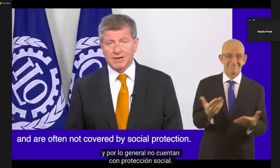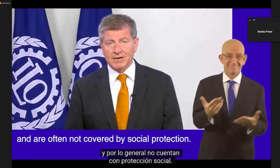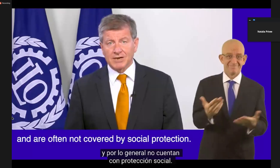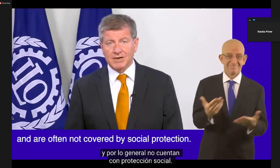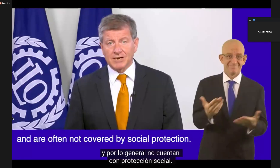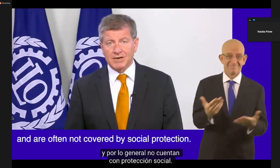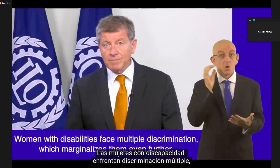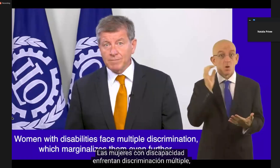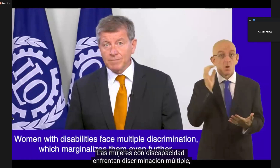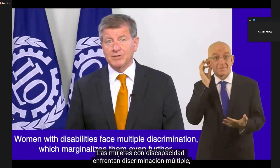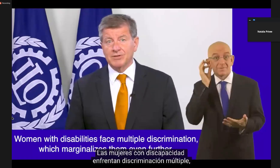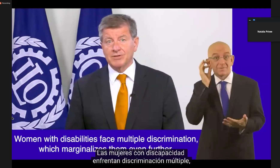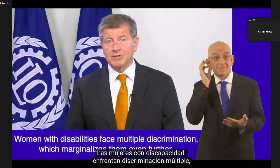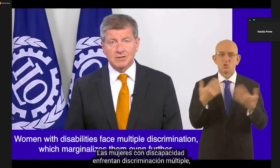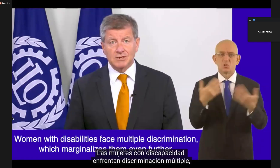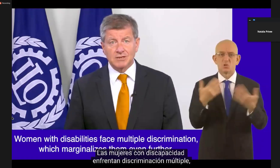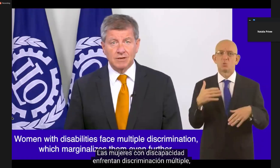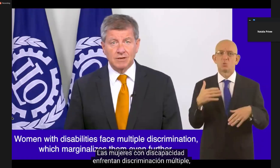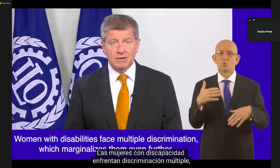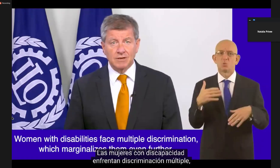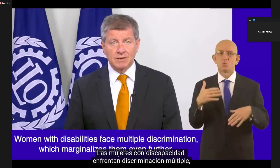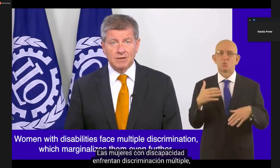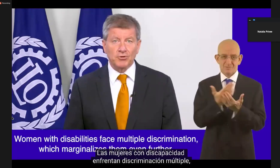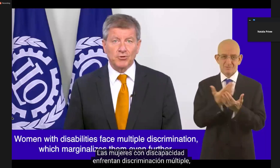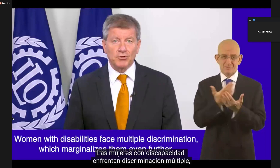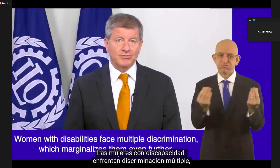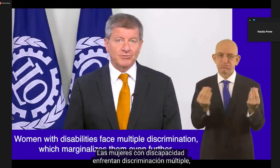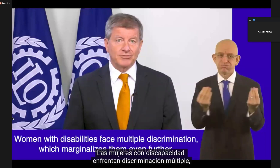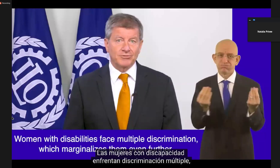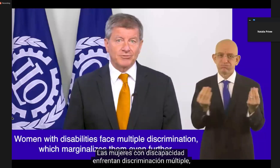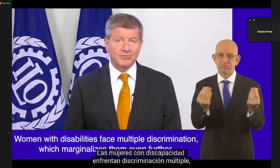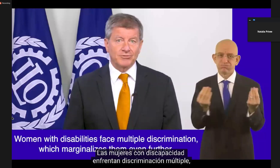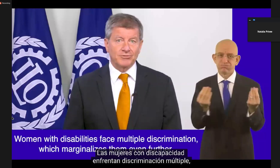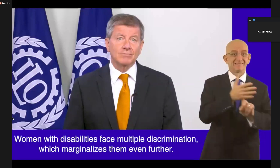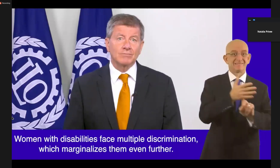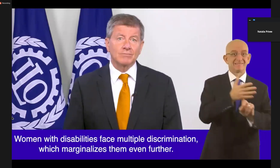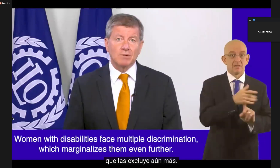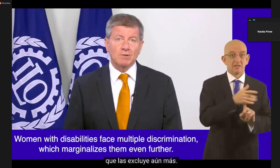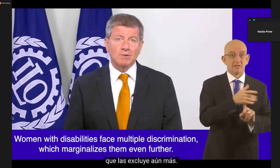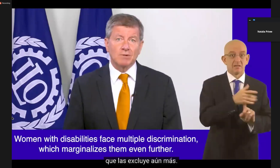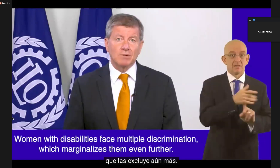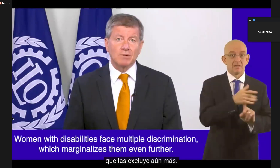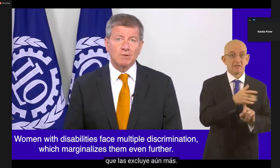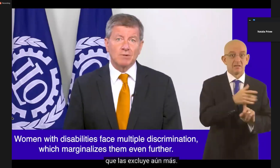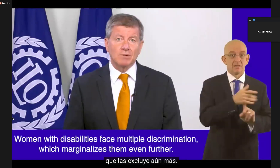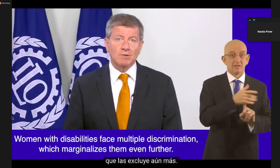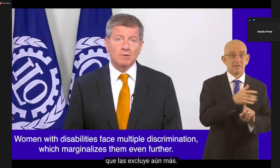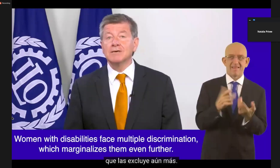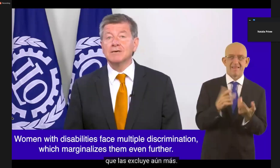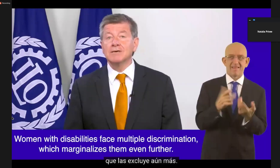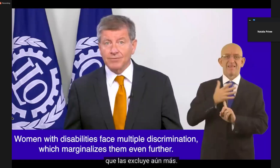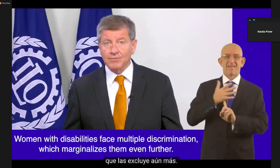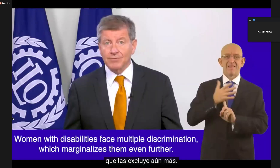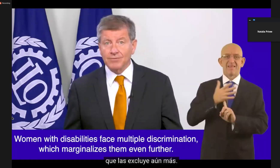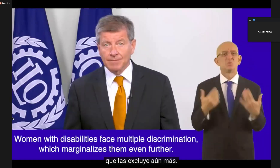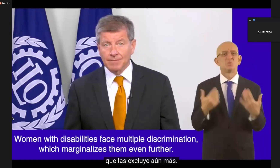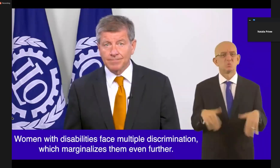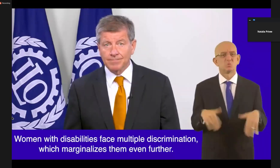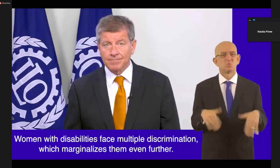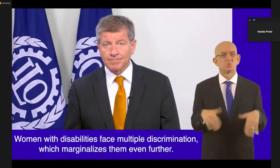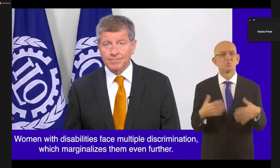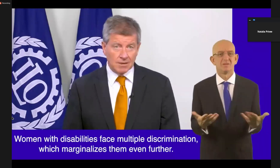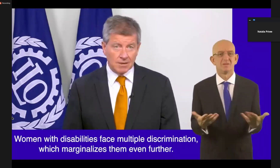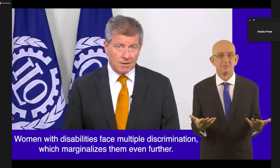social protection. And women with disabilities face multiple discrimination, which marginalises them